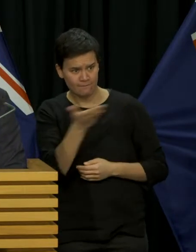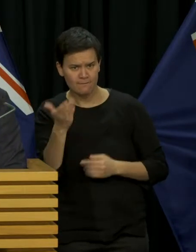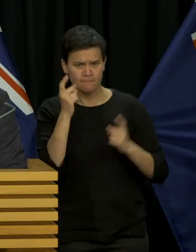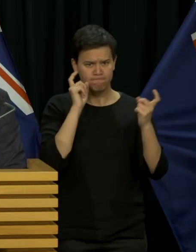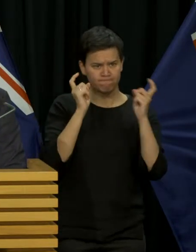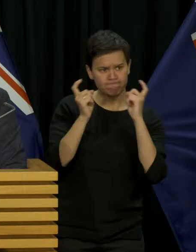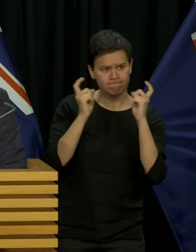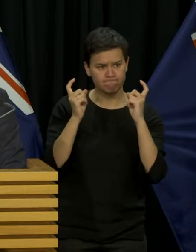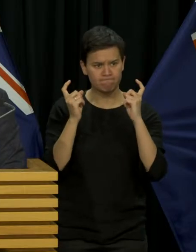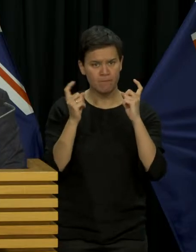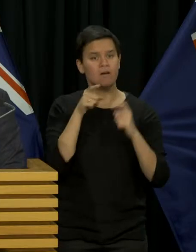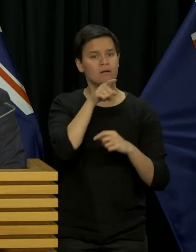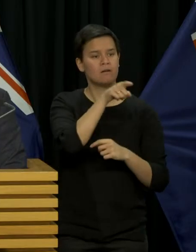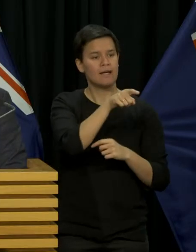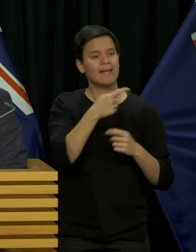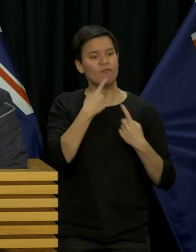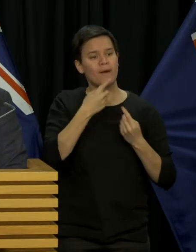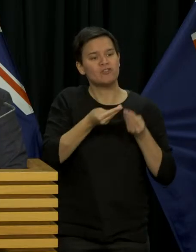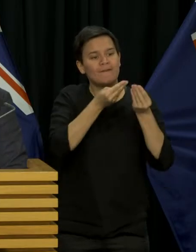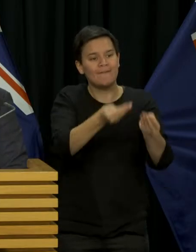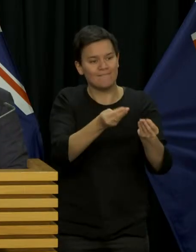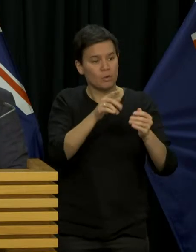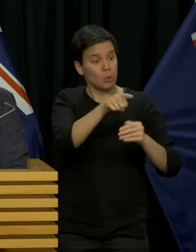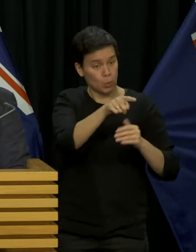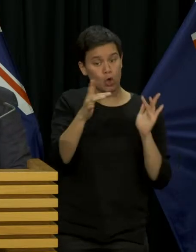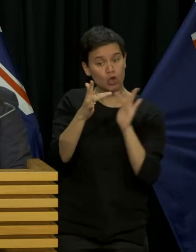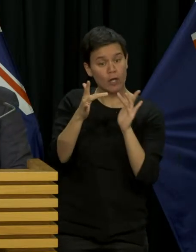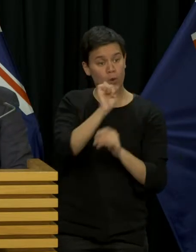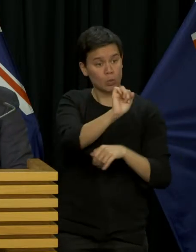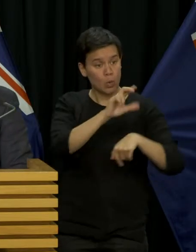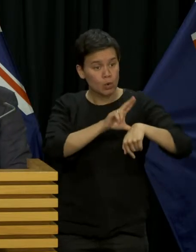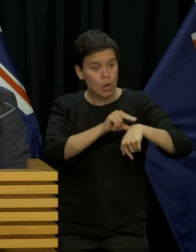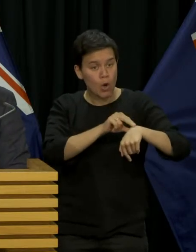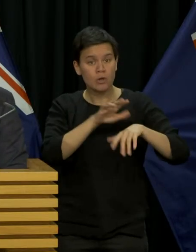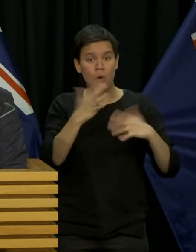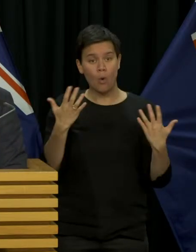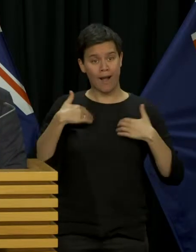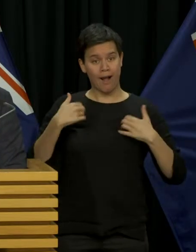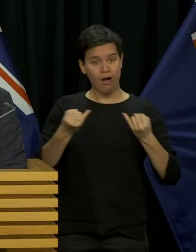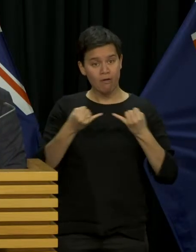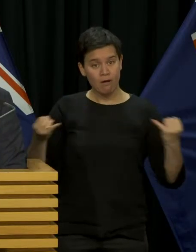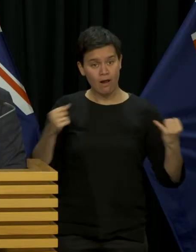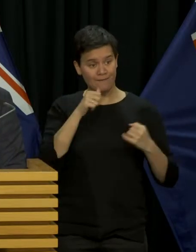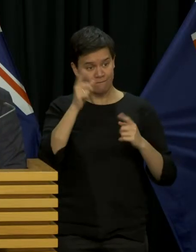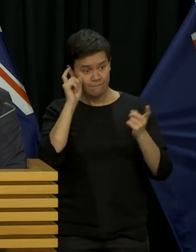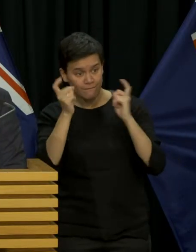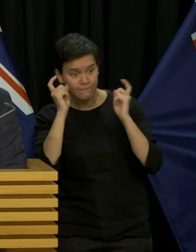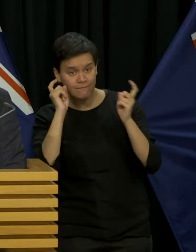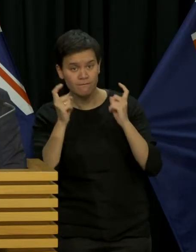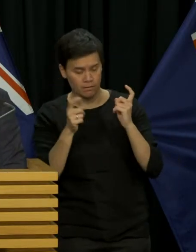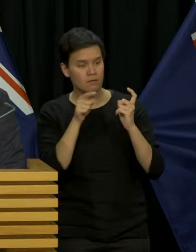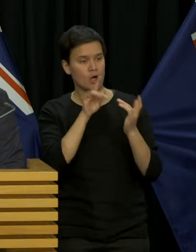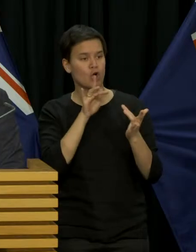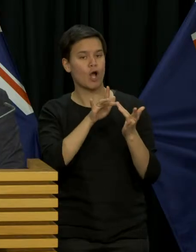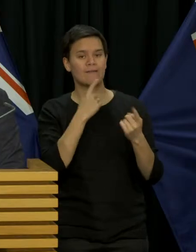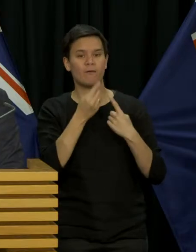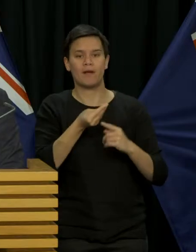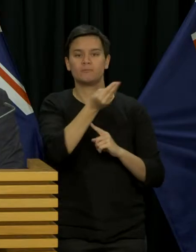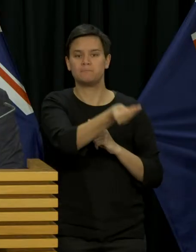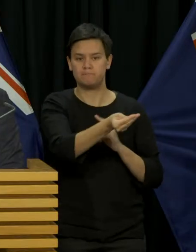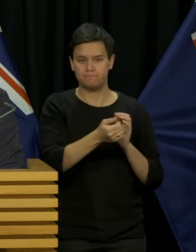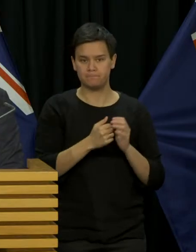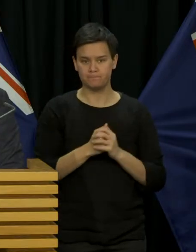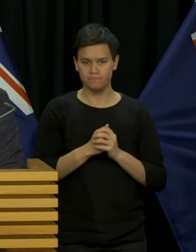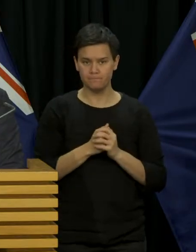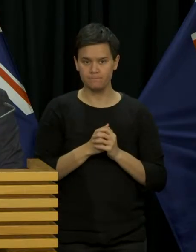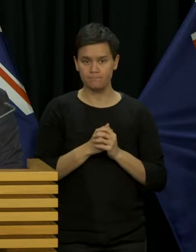their GP or from Healthline should they have any reason to become concerned. 5 household